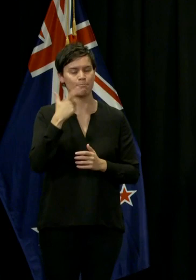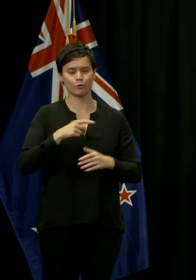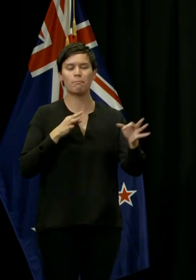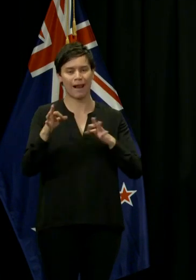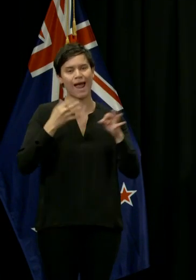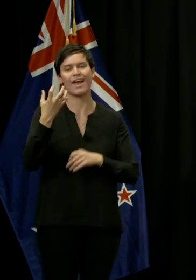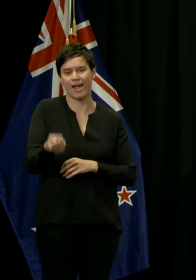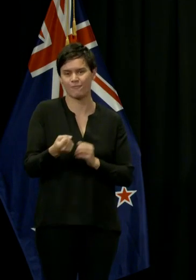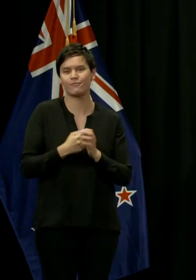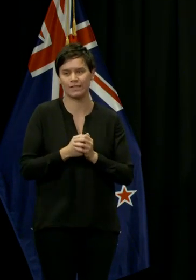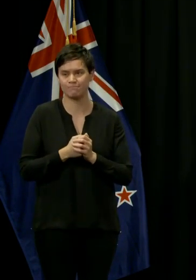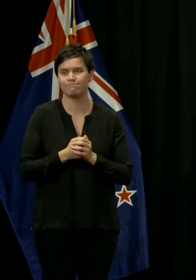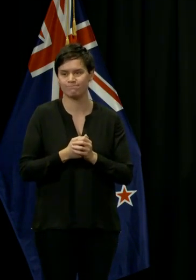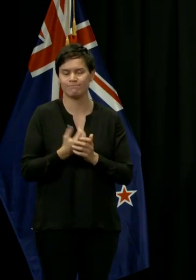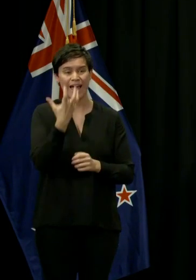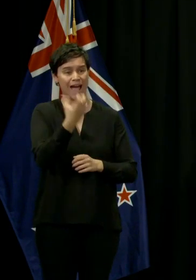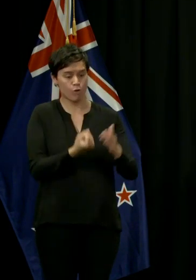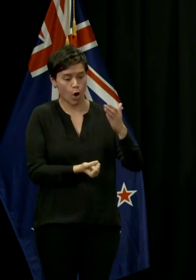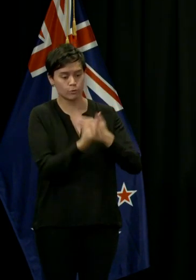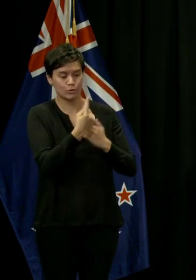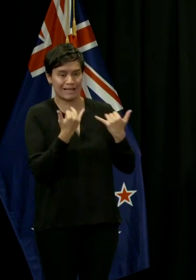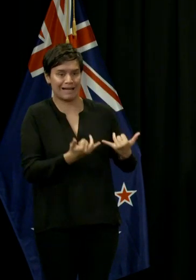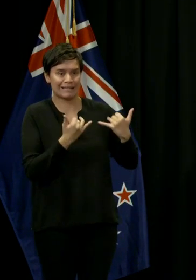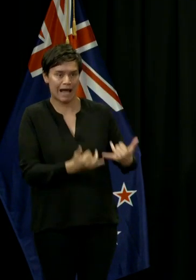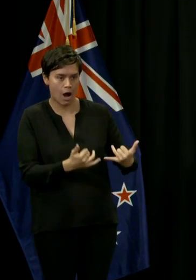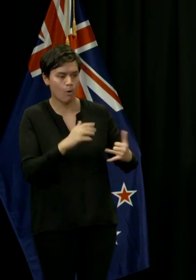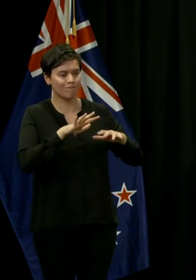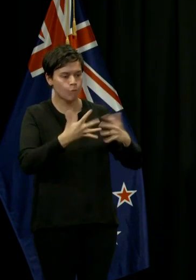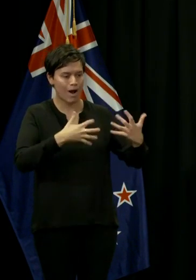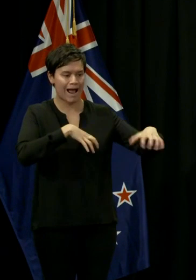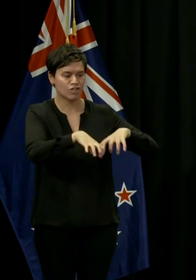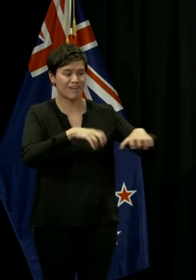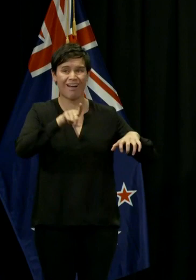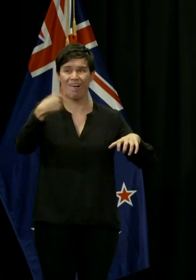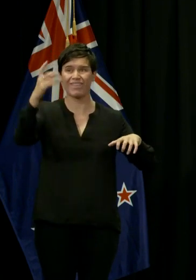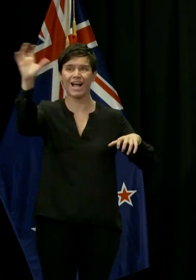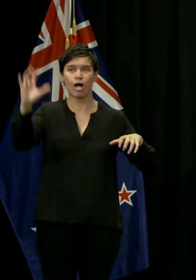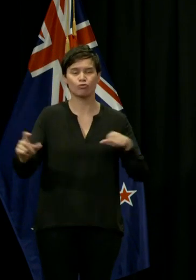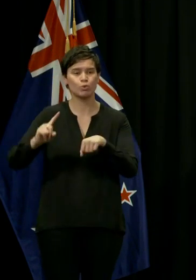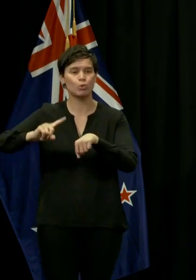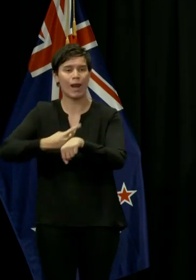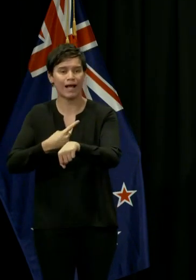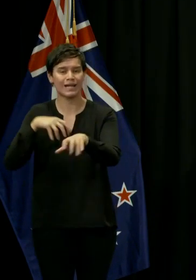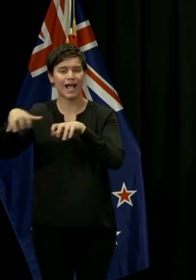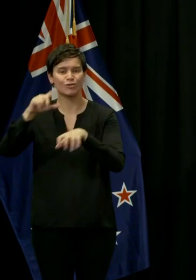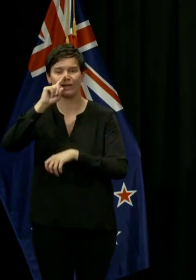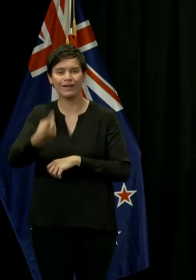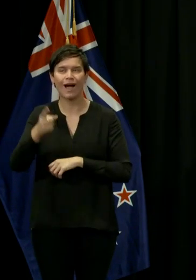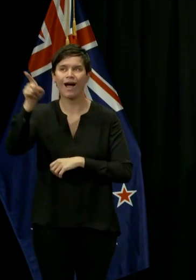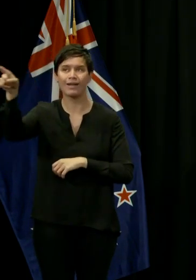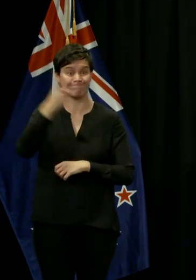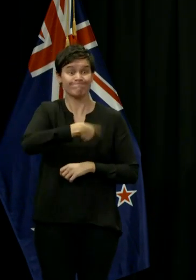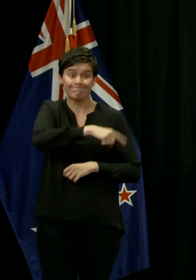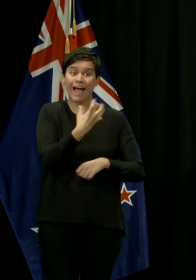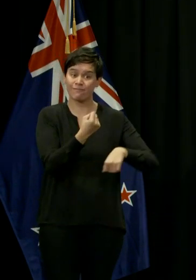are utilising in a way that some countries did not. And so we have the opportunity to make sure that we're